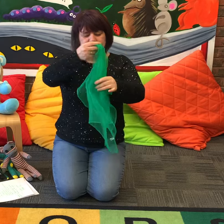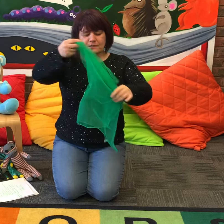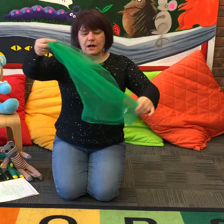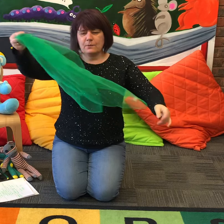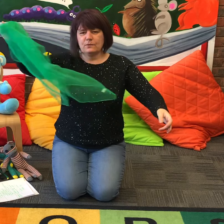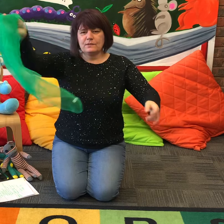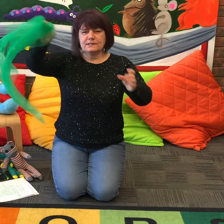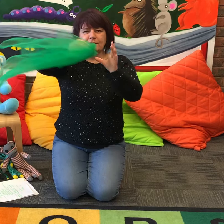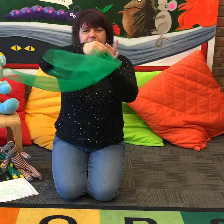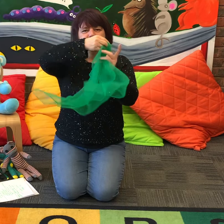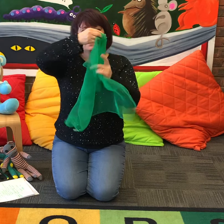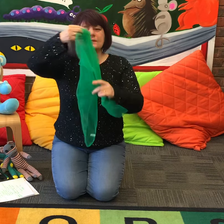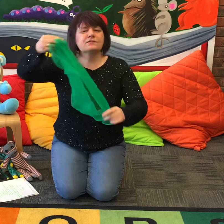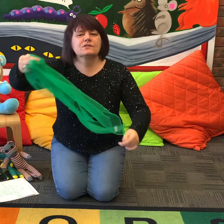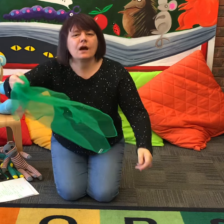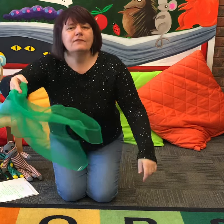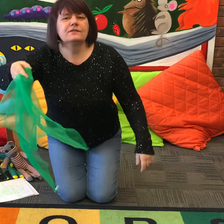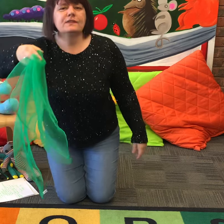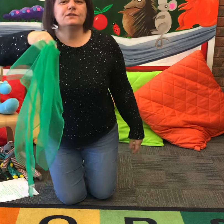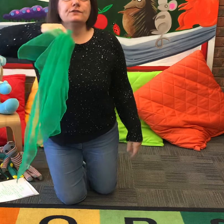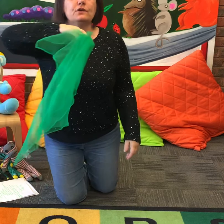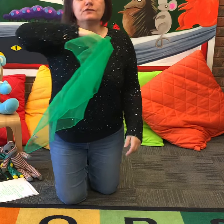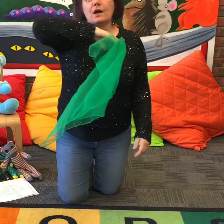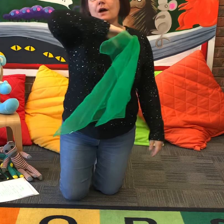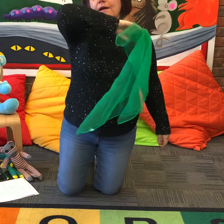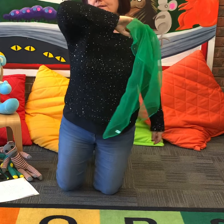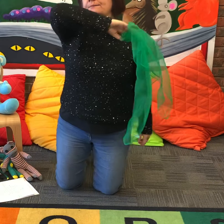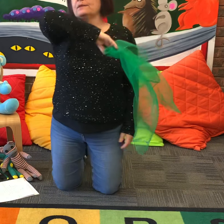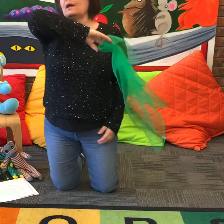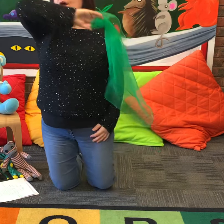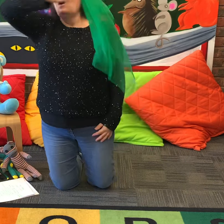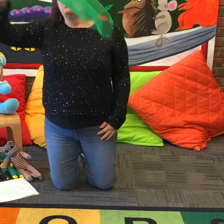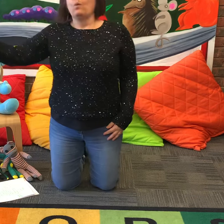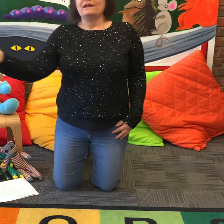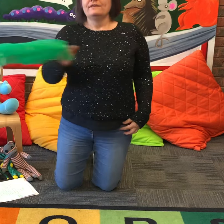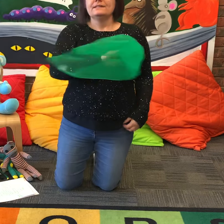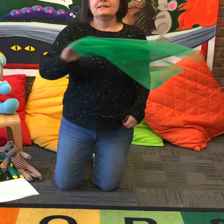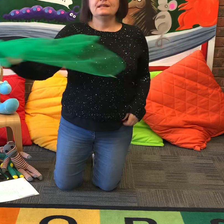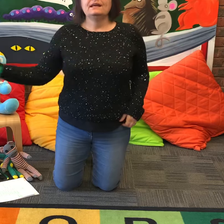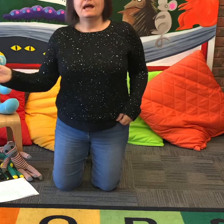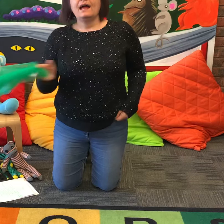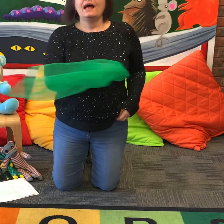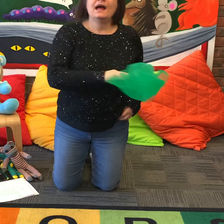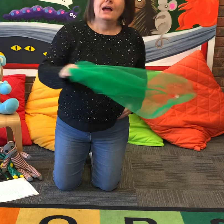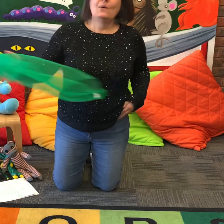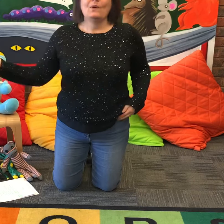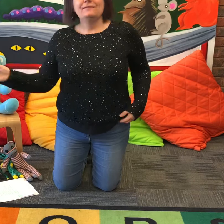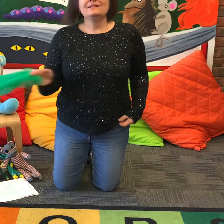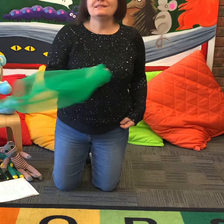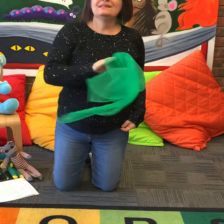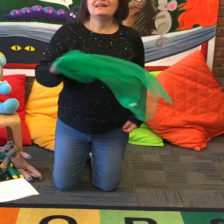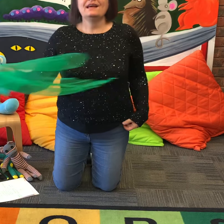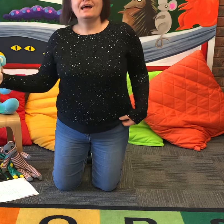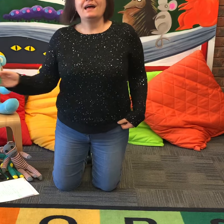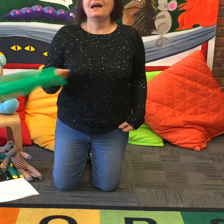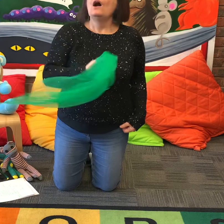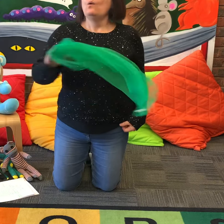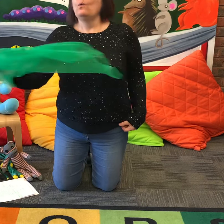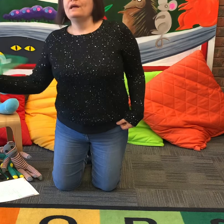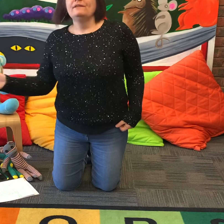sky with all these lovely colours of scarves and things you've got to hide. Wave it in the air, wave it in the air. Wave it,